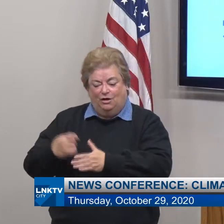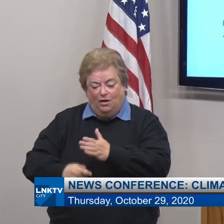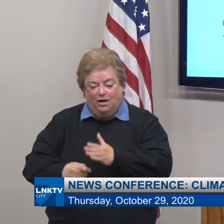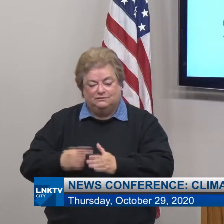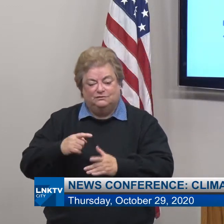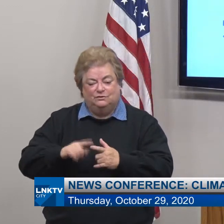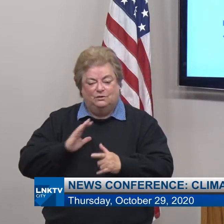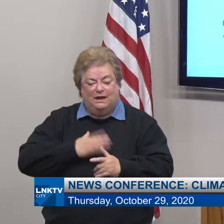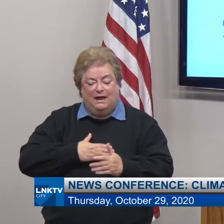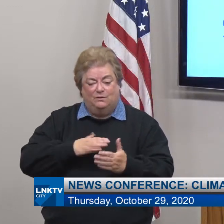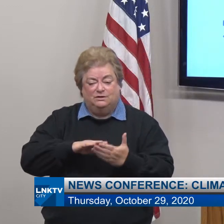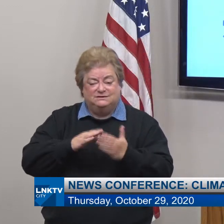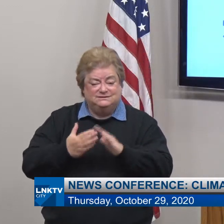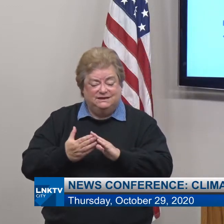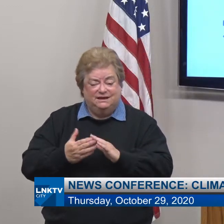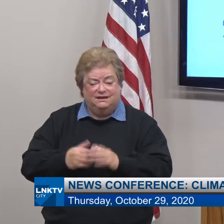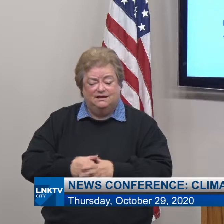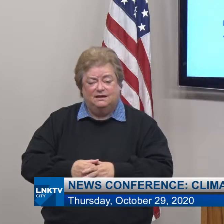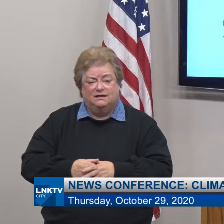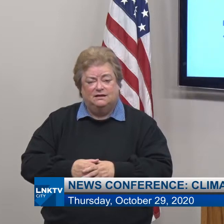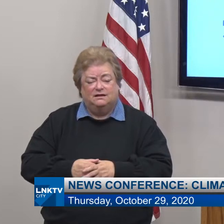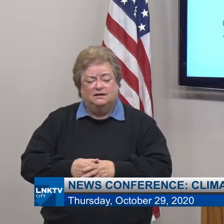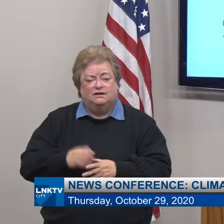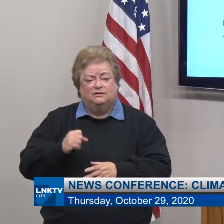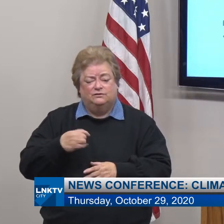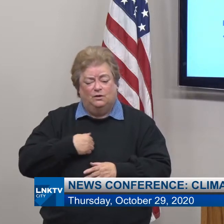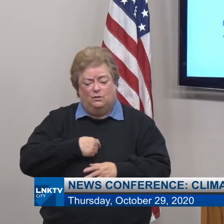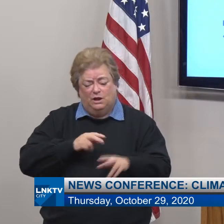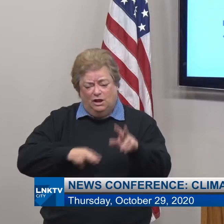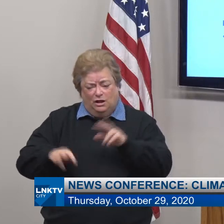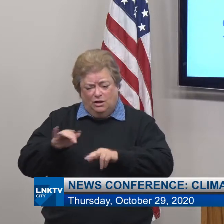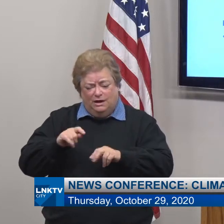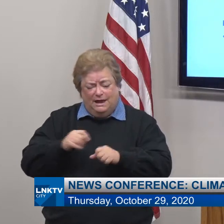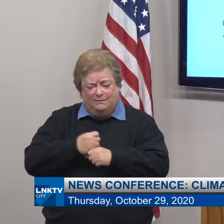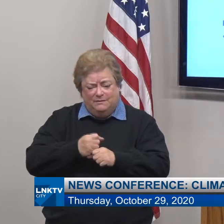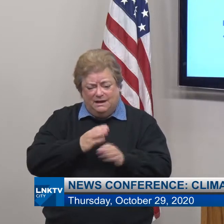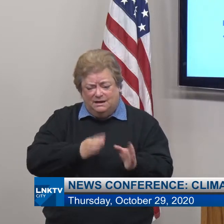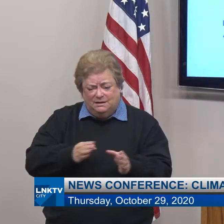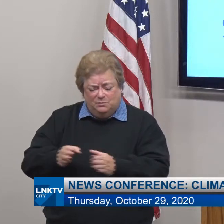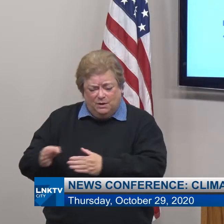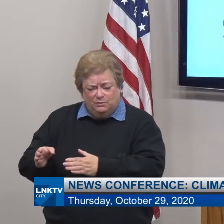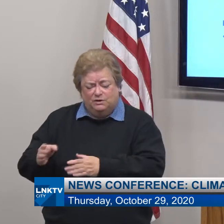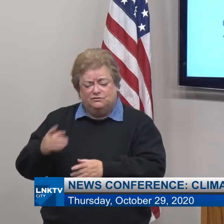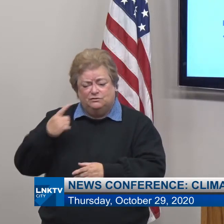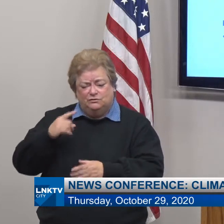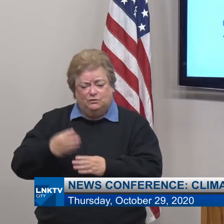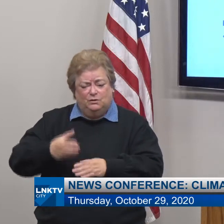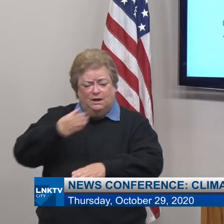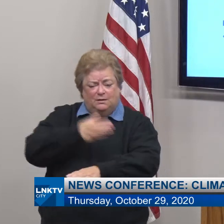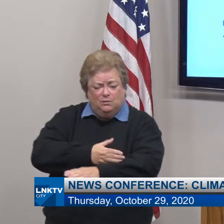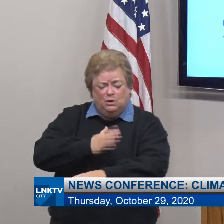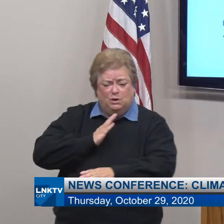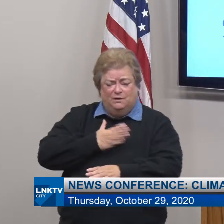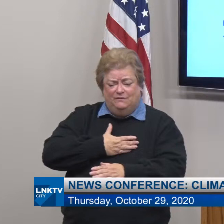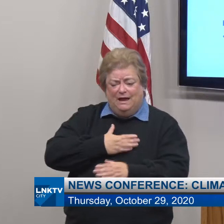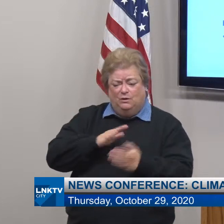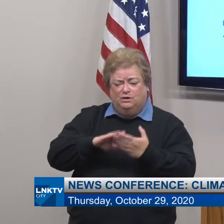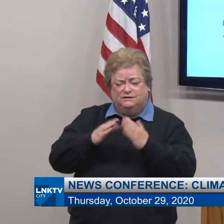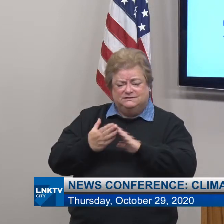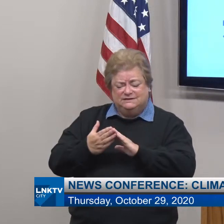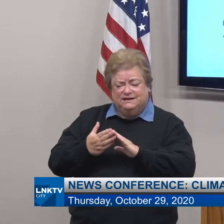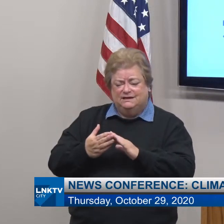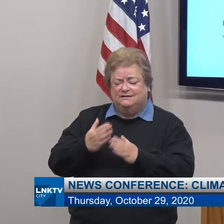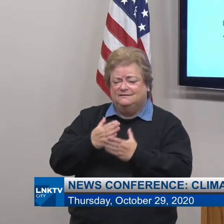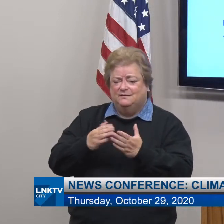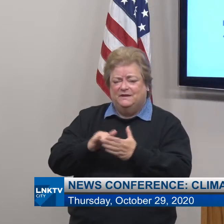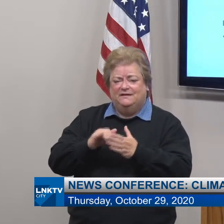and significant. And so as we seek to make preparations to improve our infrastructure, something that cities do